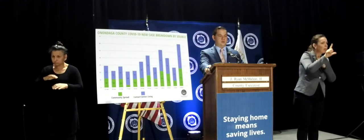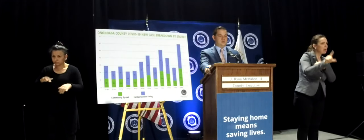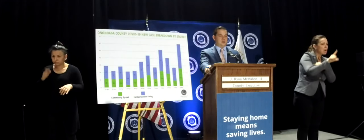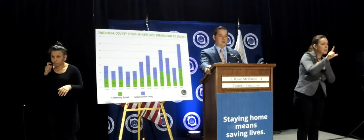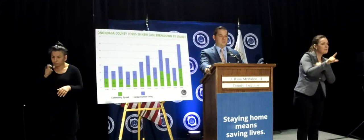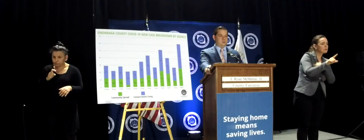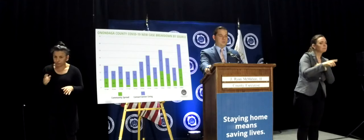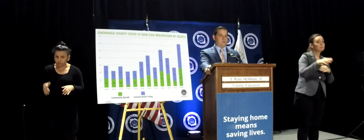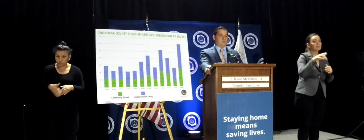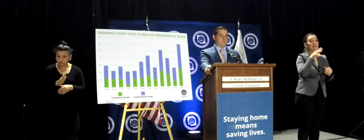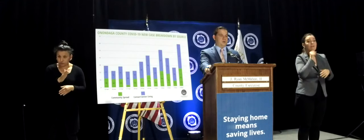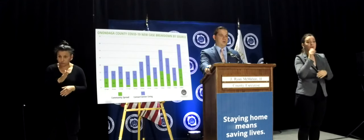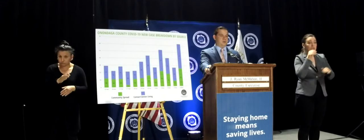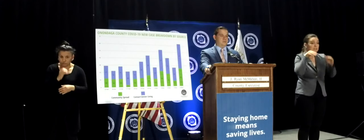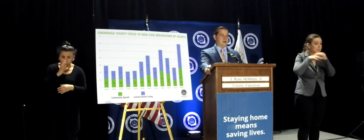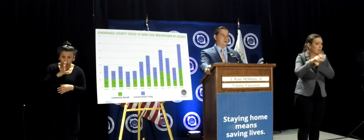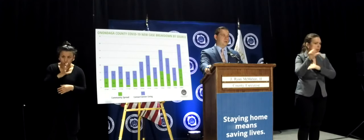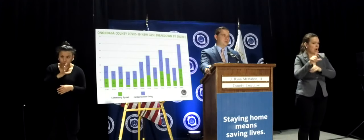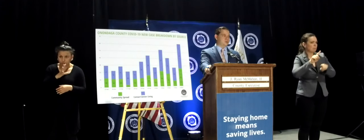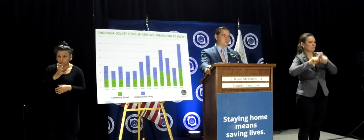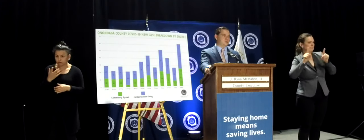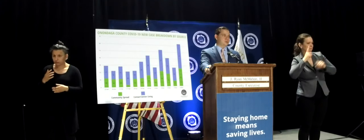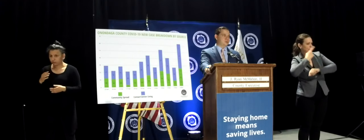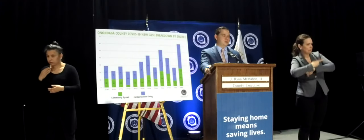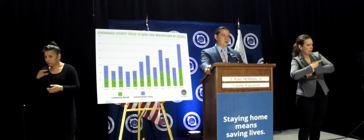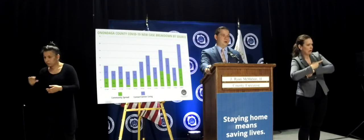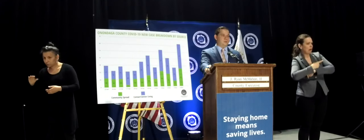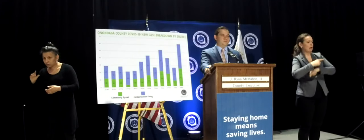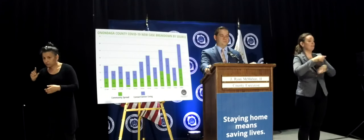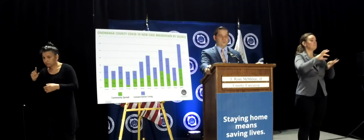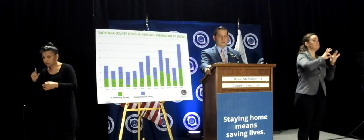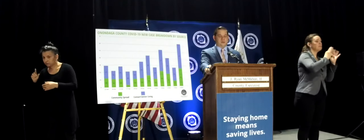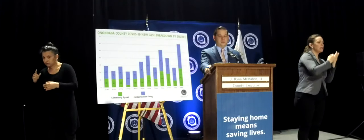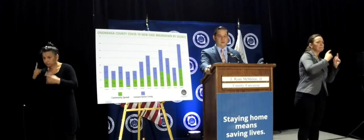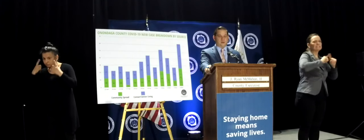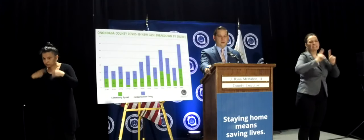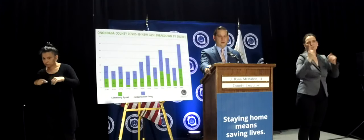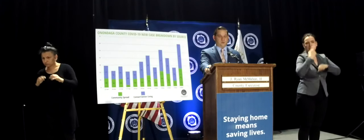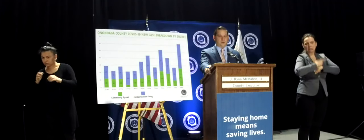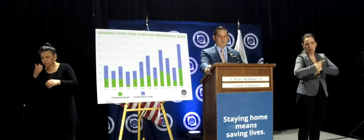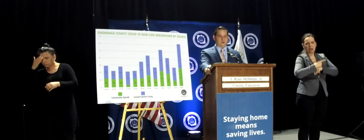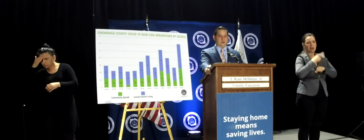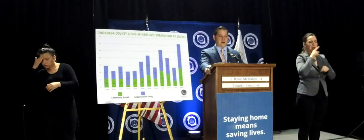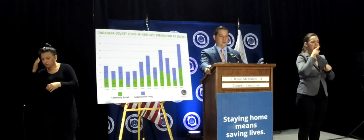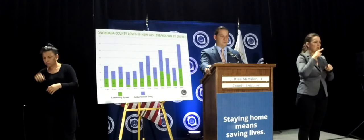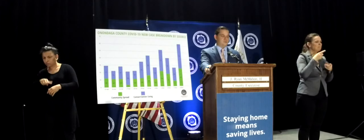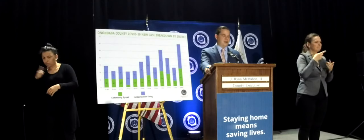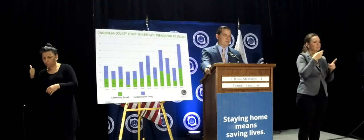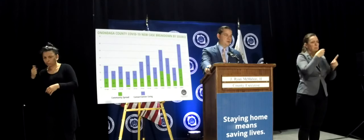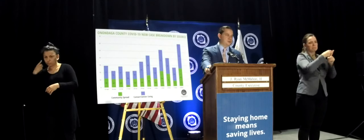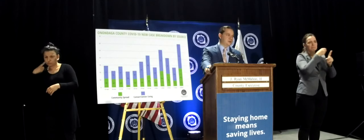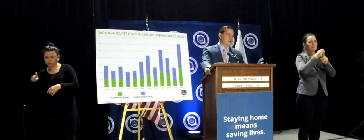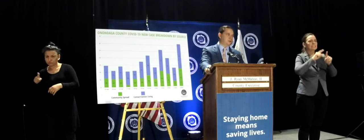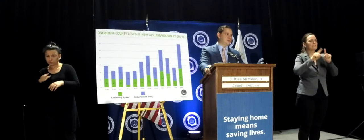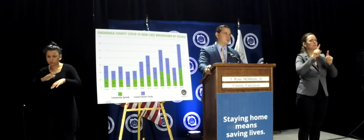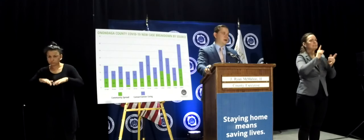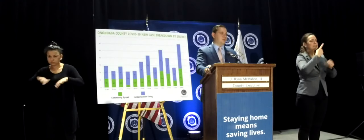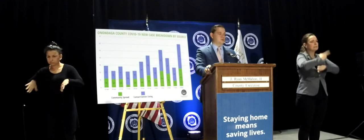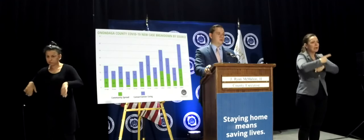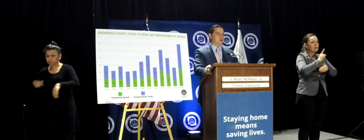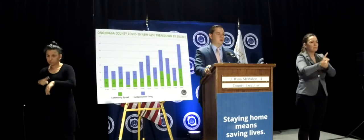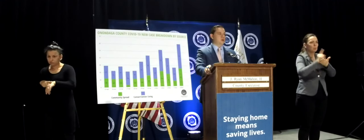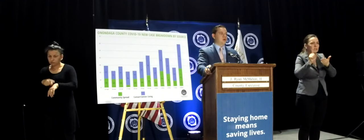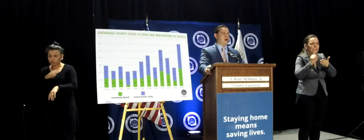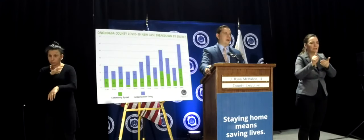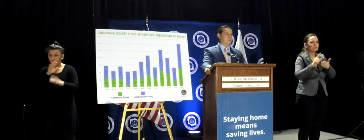have people with medical conditions in with other hours, families in different